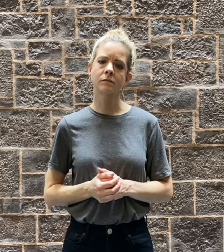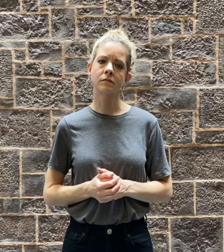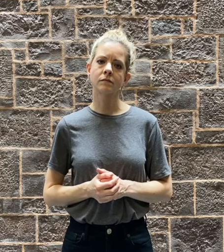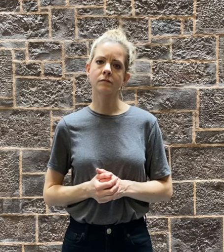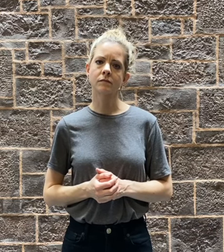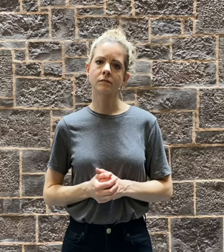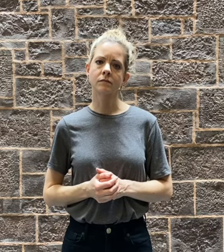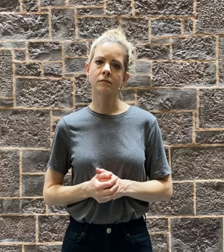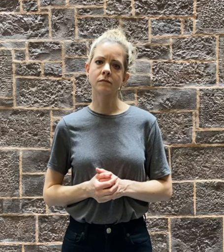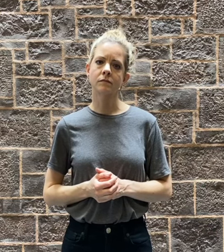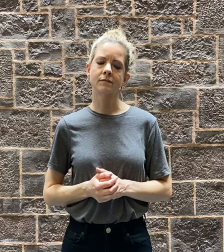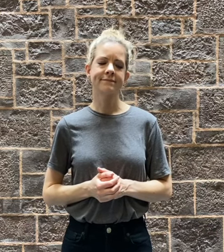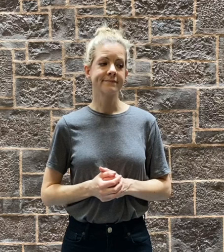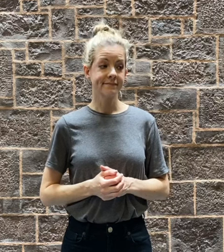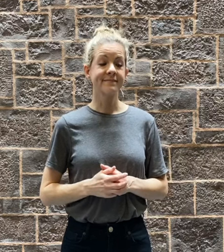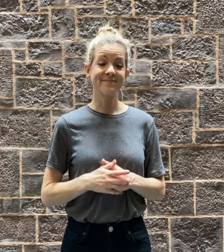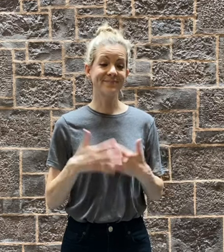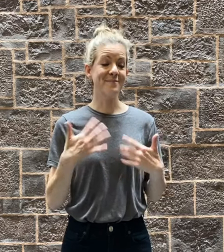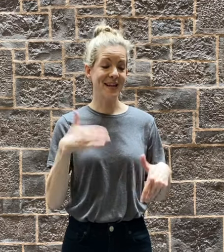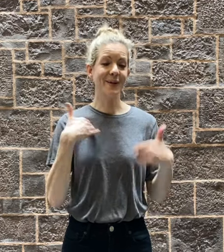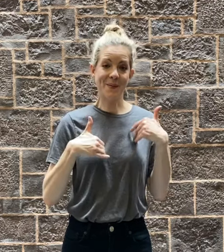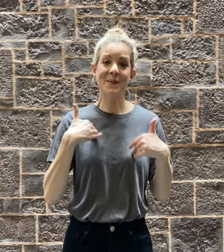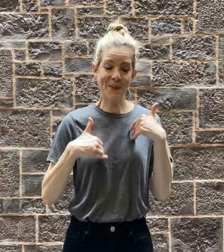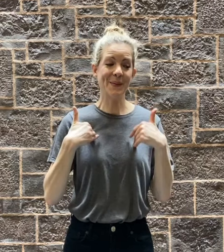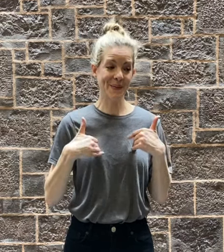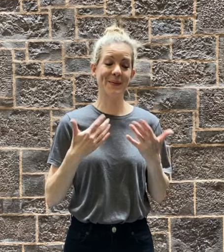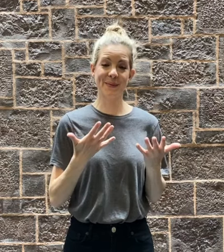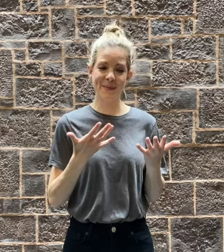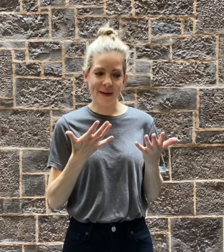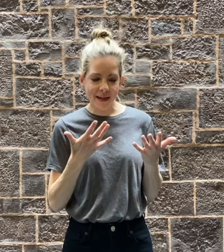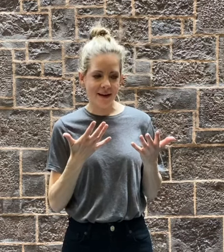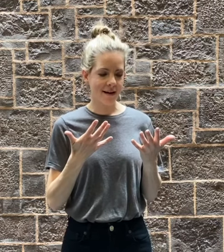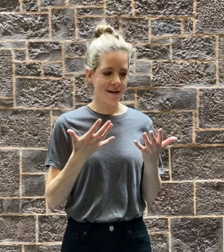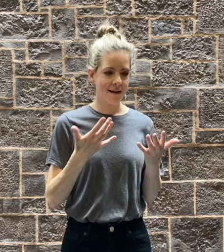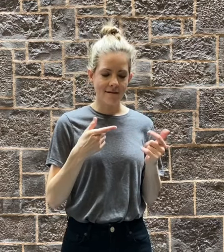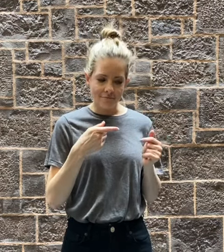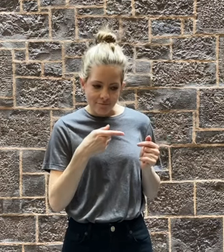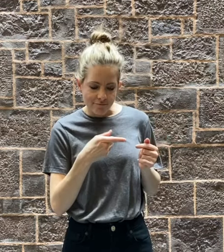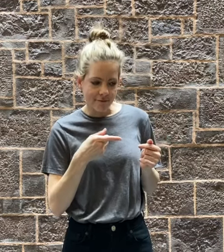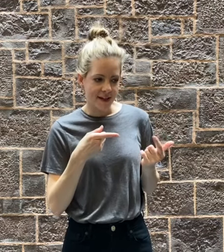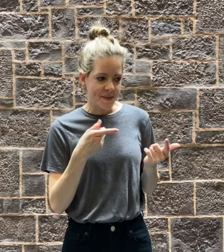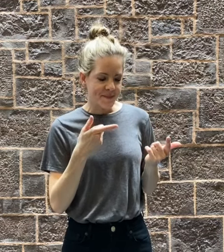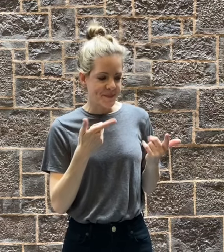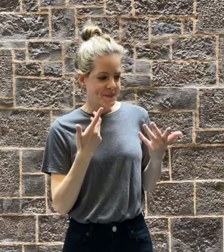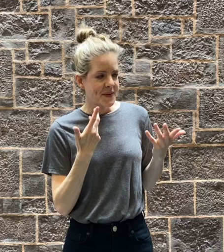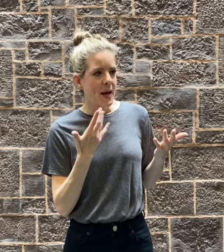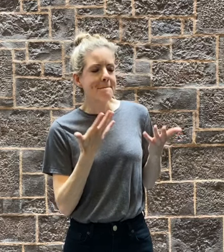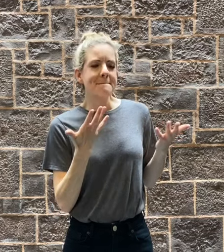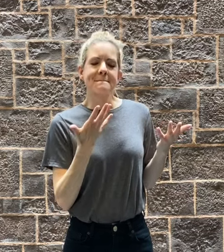It's been really exciting getting not only to kind of experience an archive